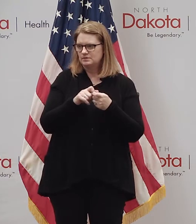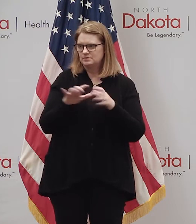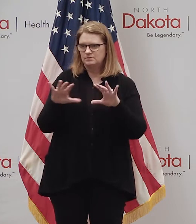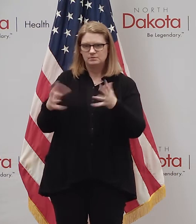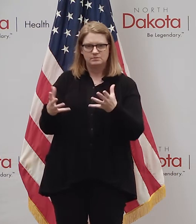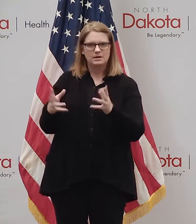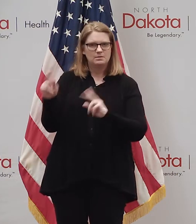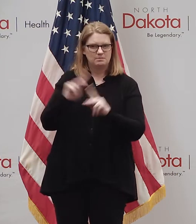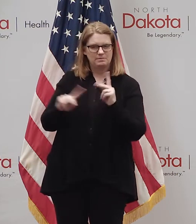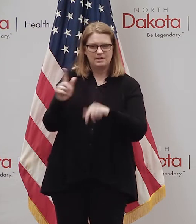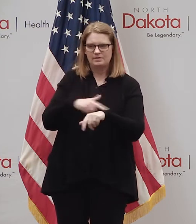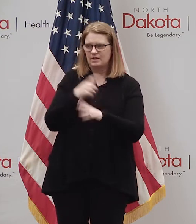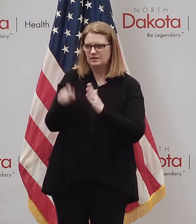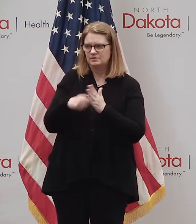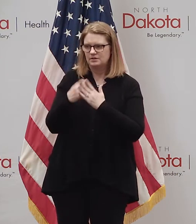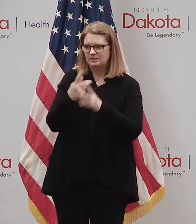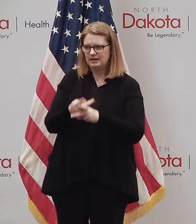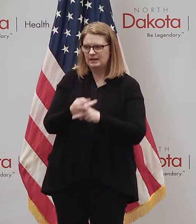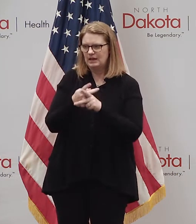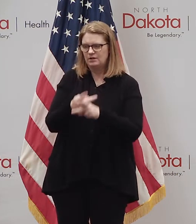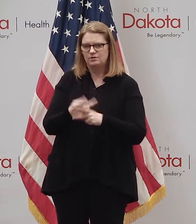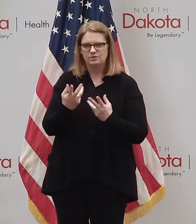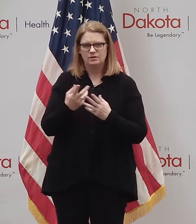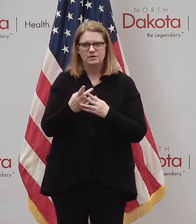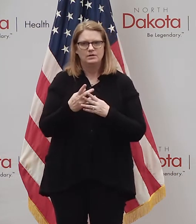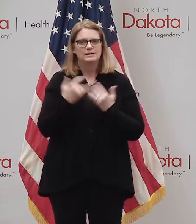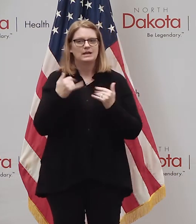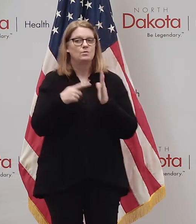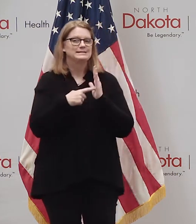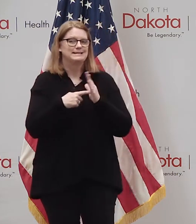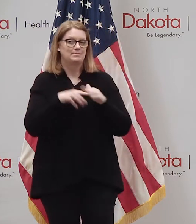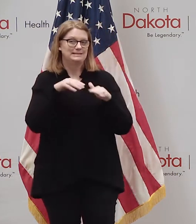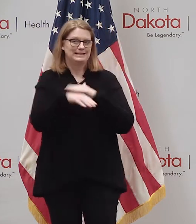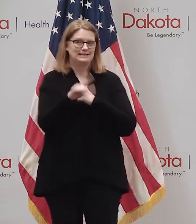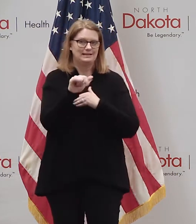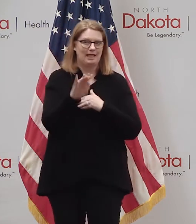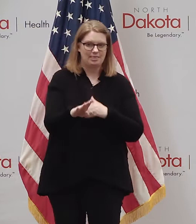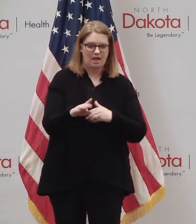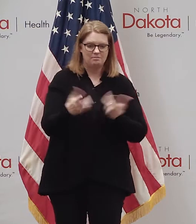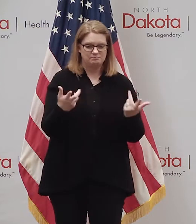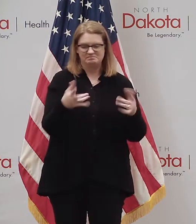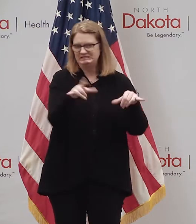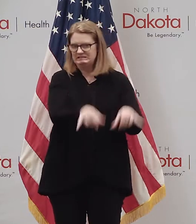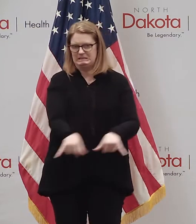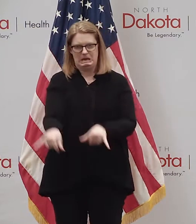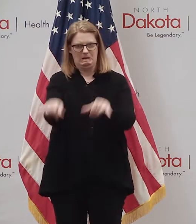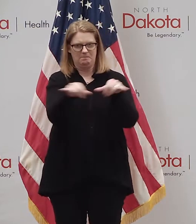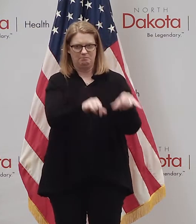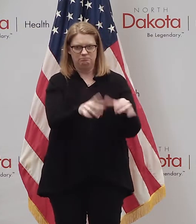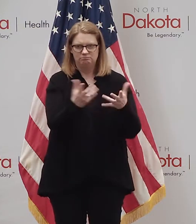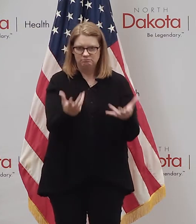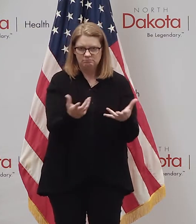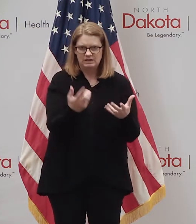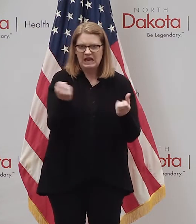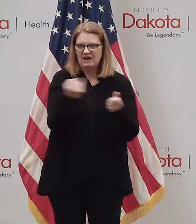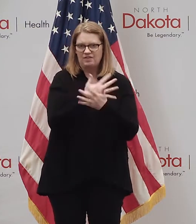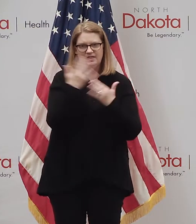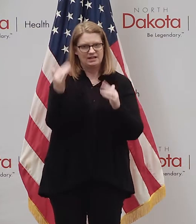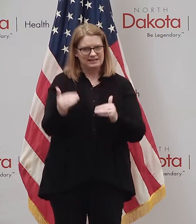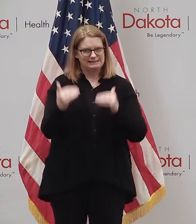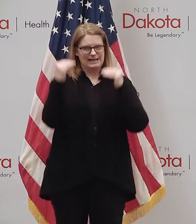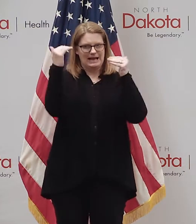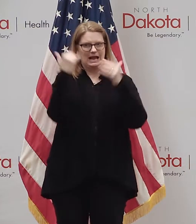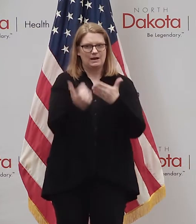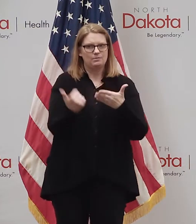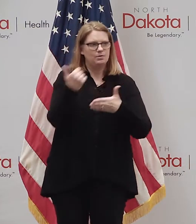in long-term care facilities. So when samples enter the laboratory, we actually do not treat them any differently. We treat everything as if they're high priority. We're